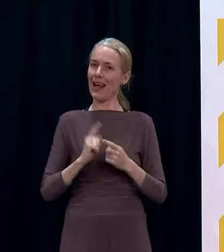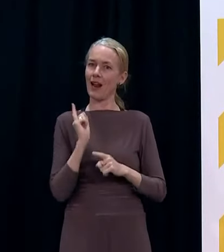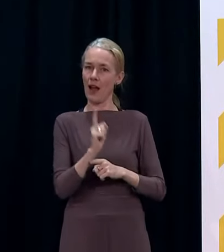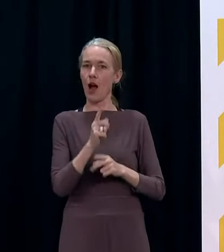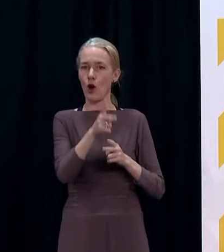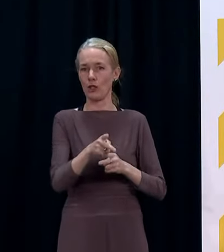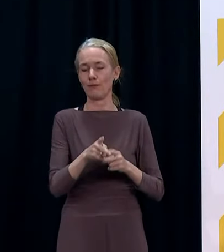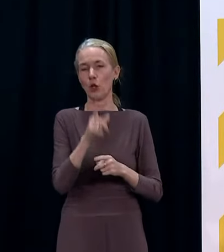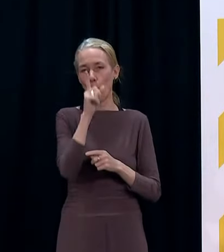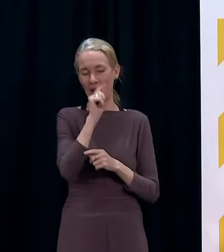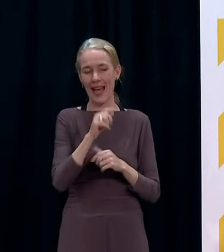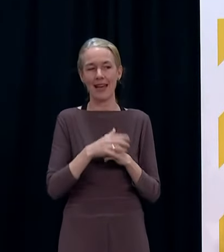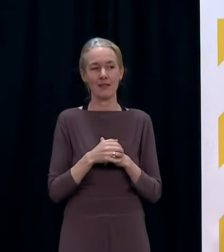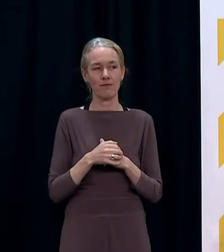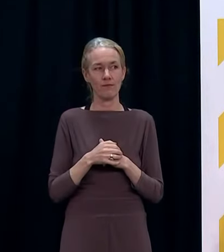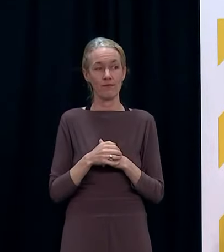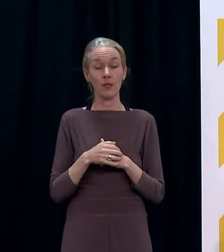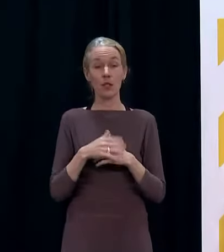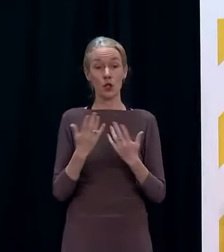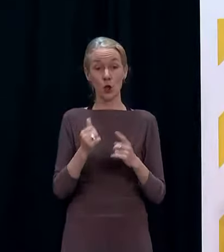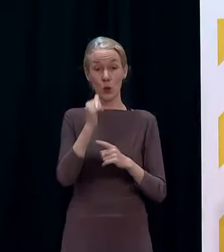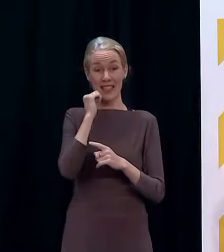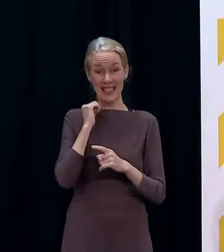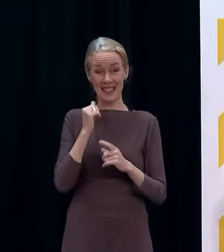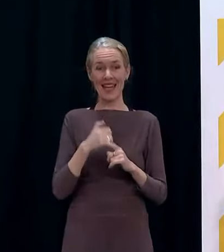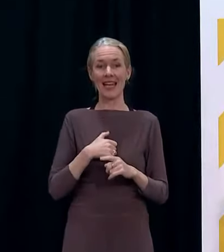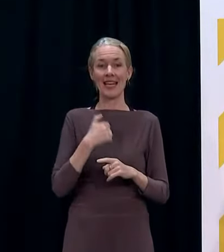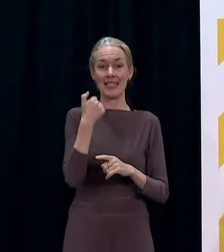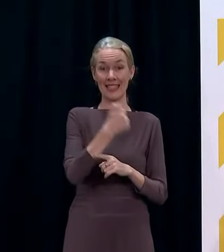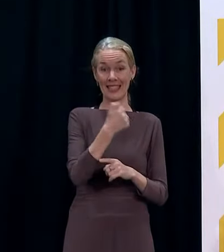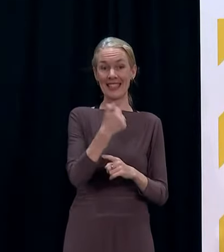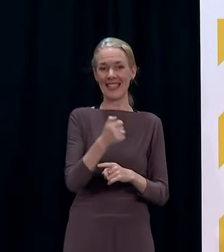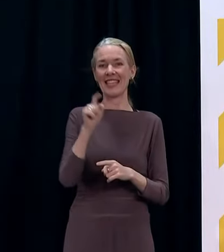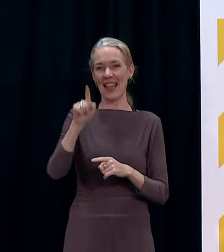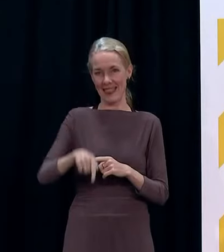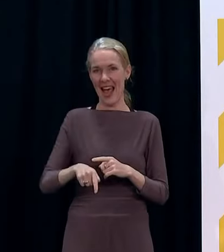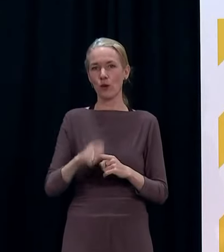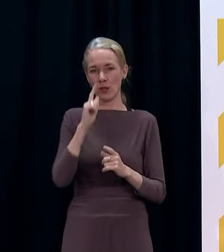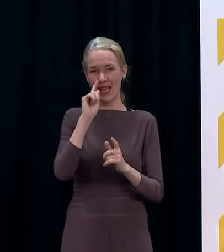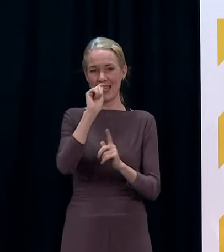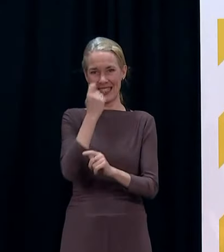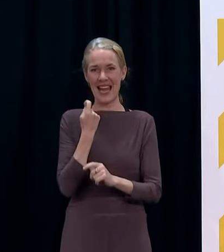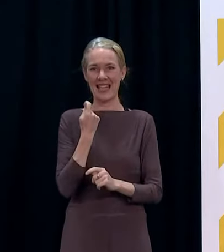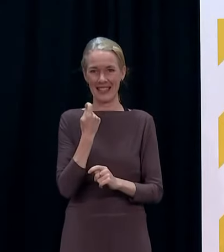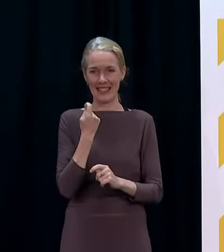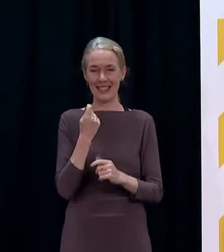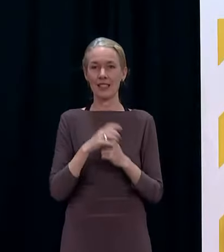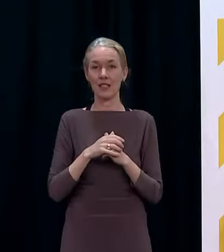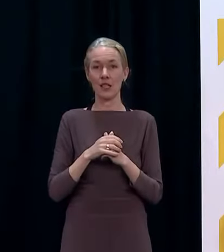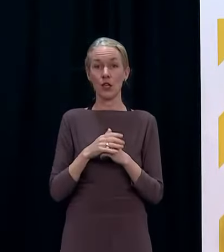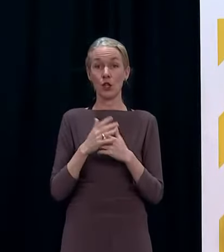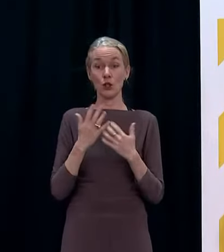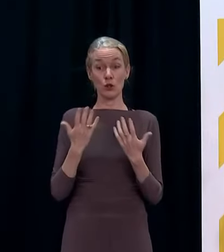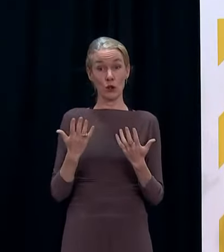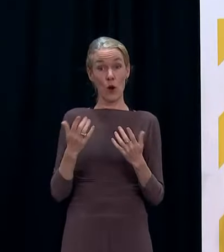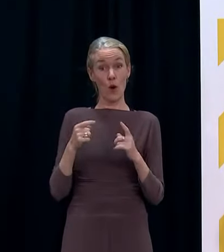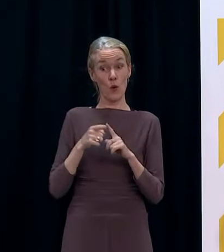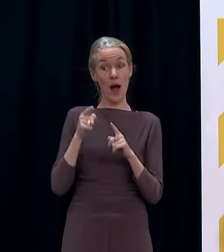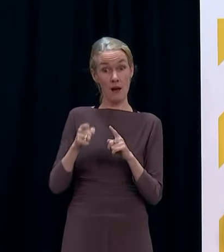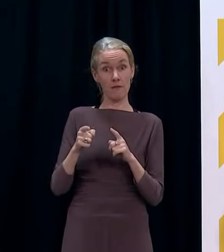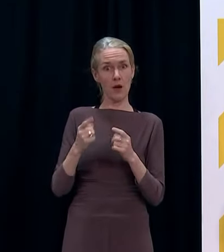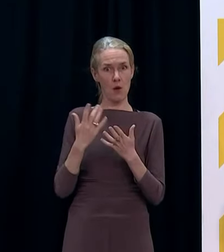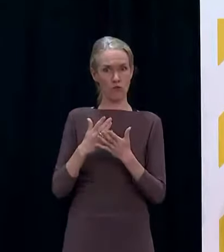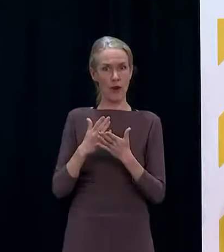16,755 tests processed nationwide, the vast majority of those in Auckland, and many of them picking up the day 12 tests for our close